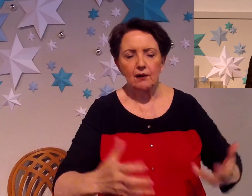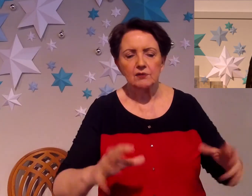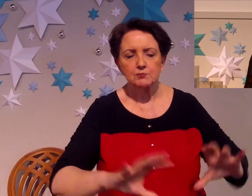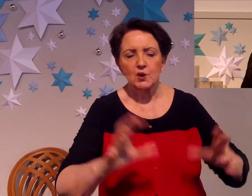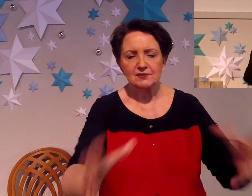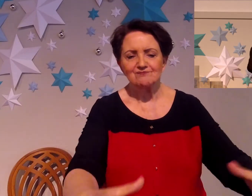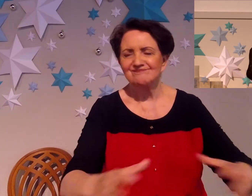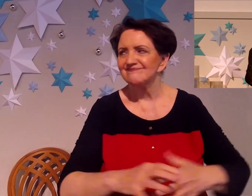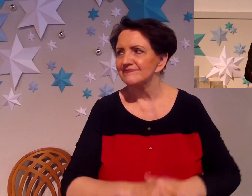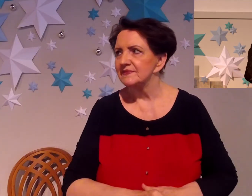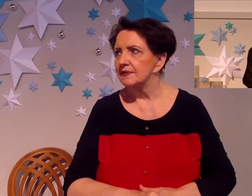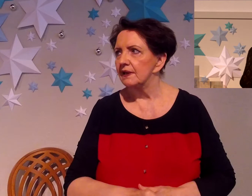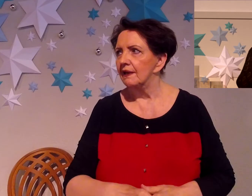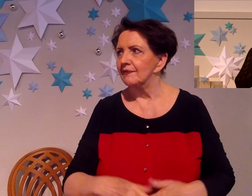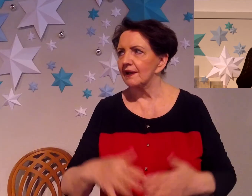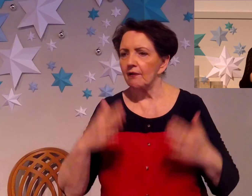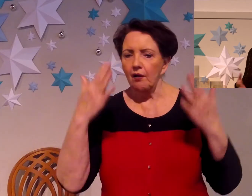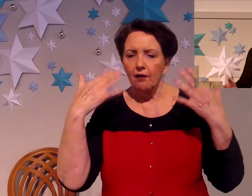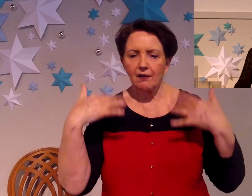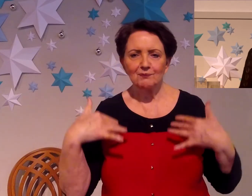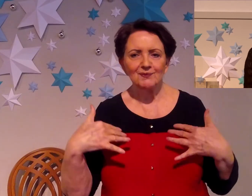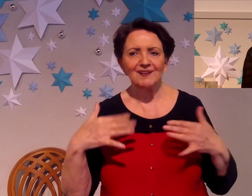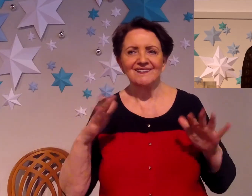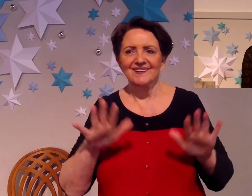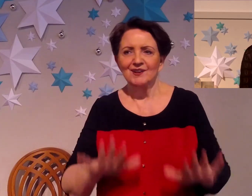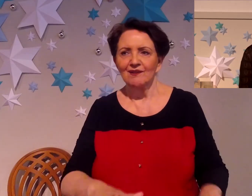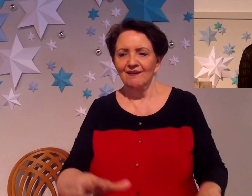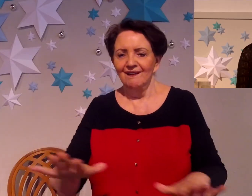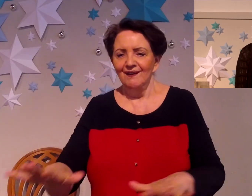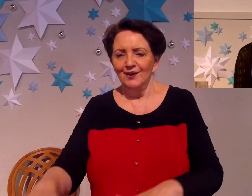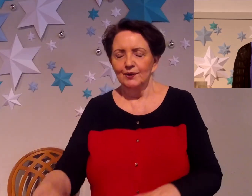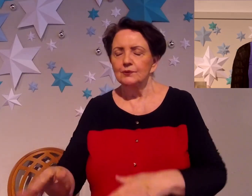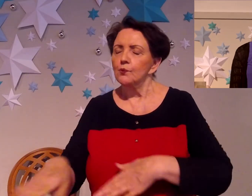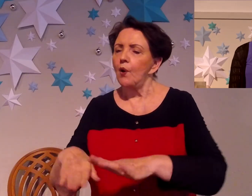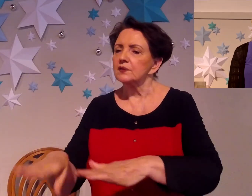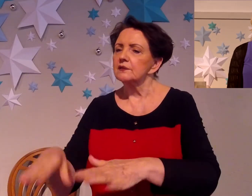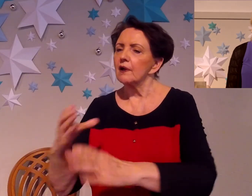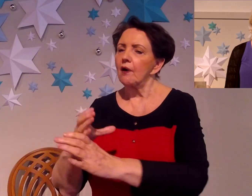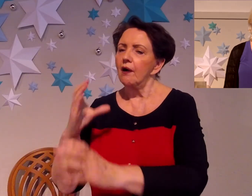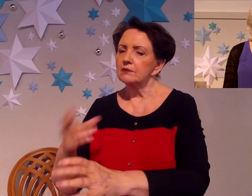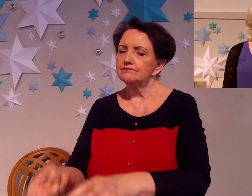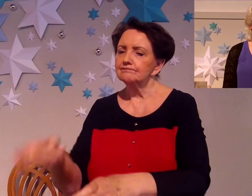out to the car. And when we went on our way,